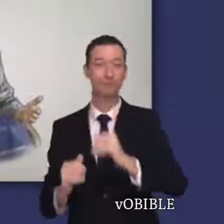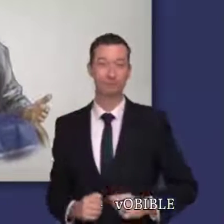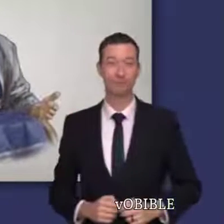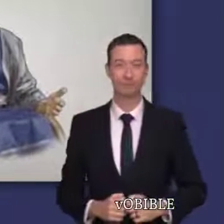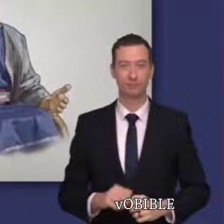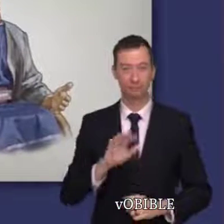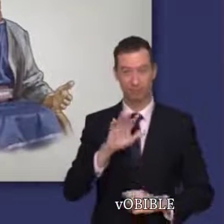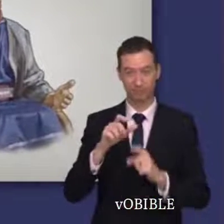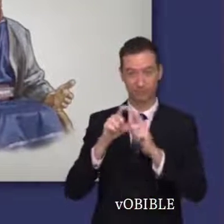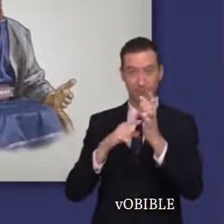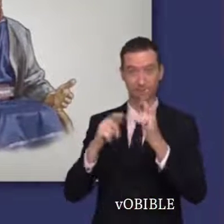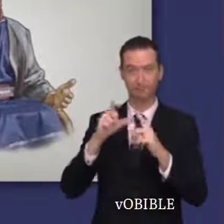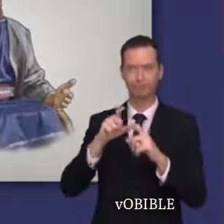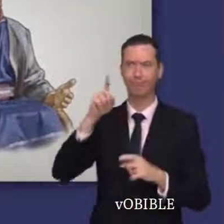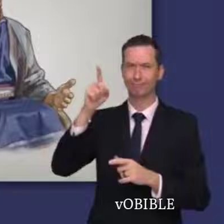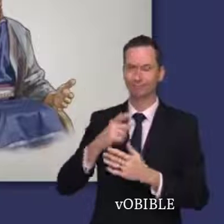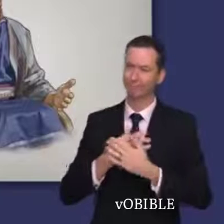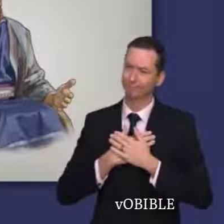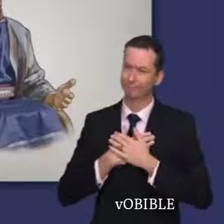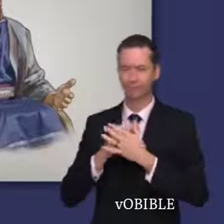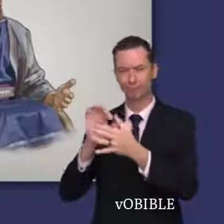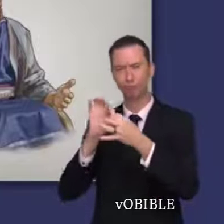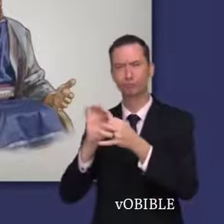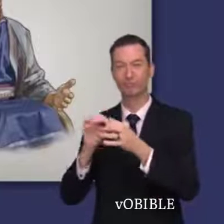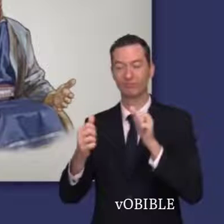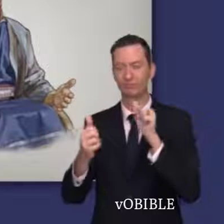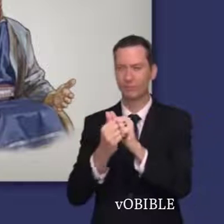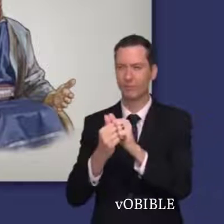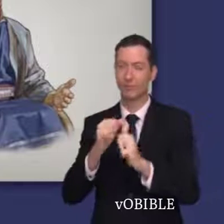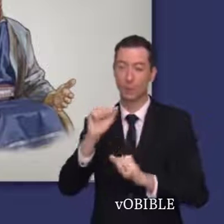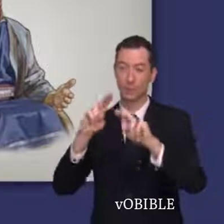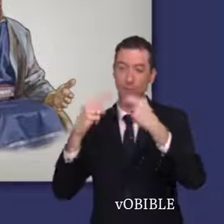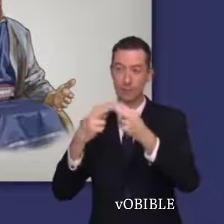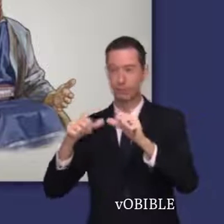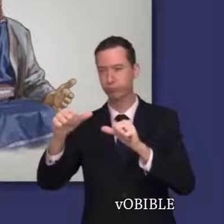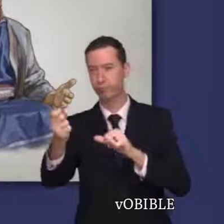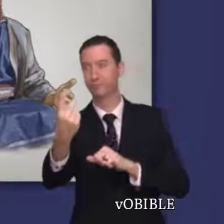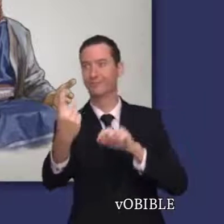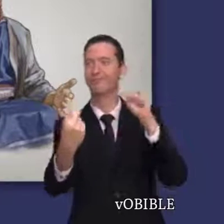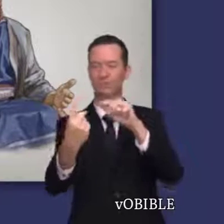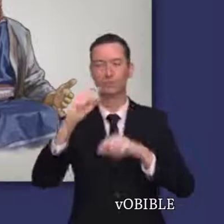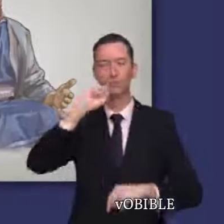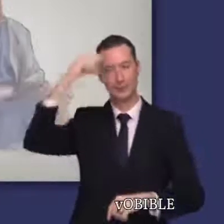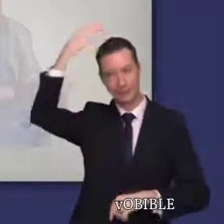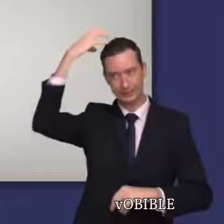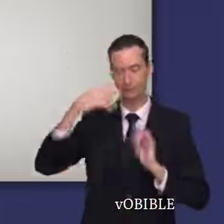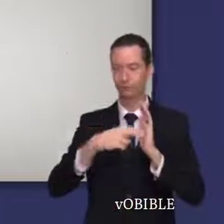However, out of love for David, Jehovah makes a covenant with him for an everlasting kingdom.